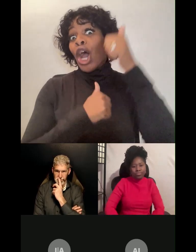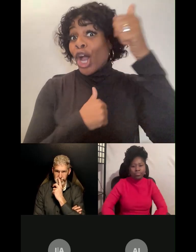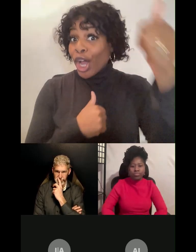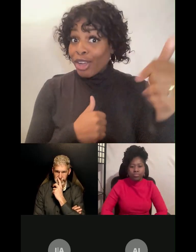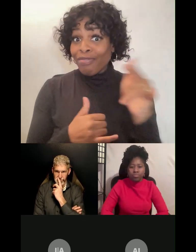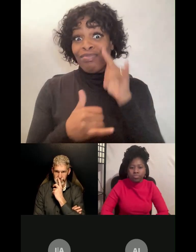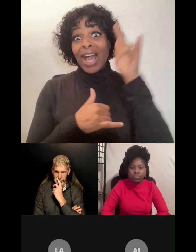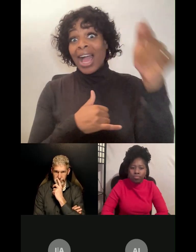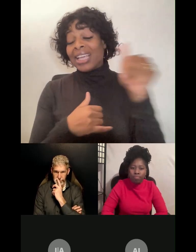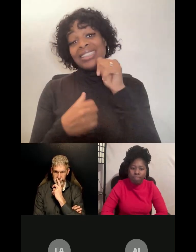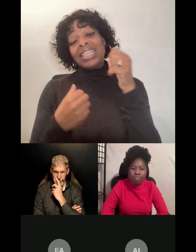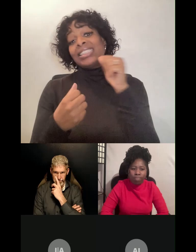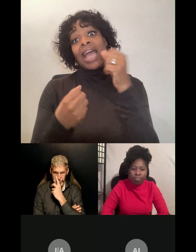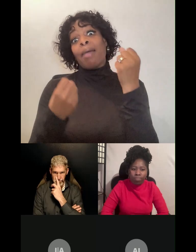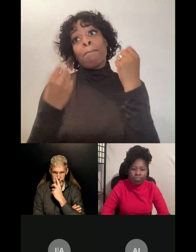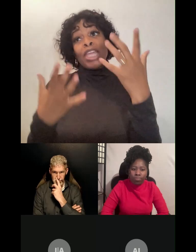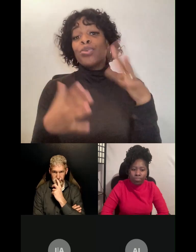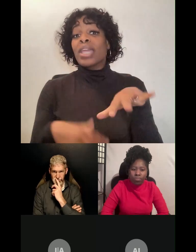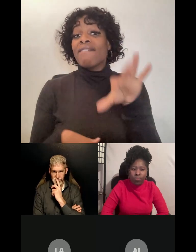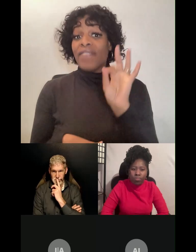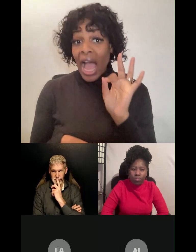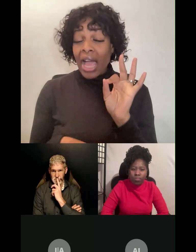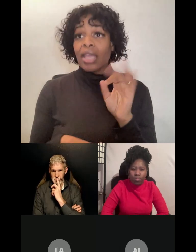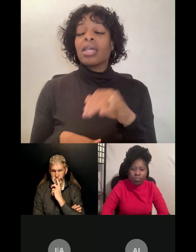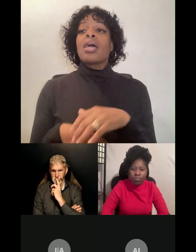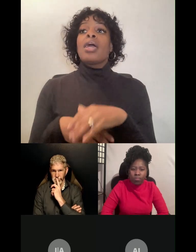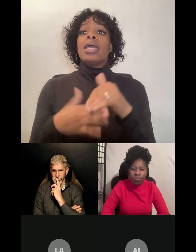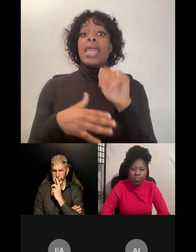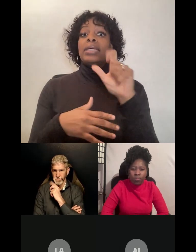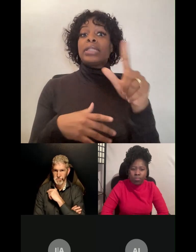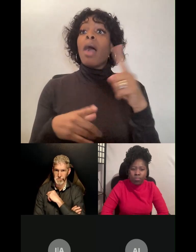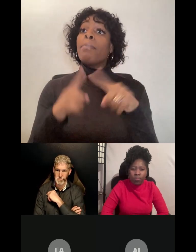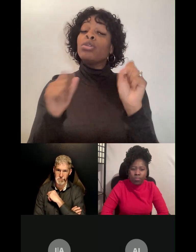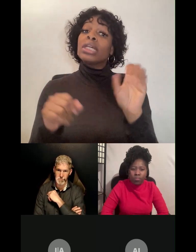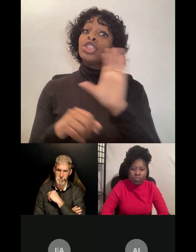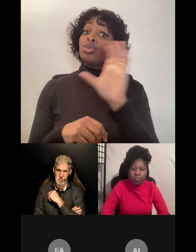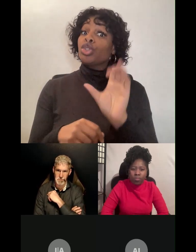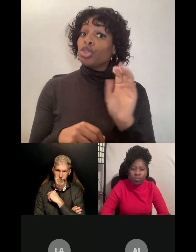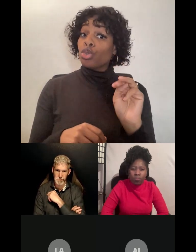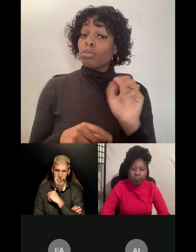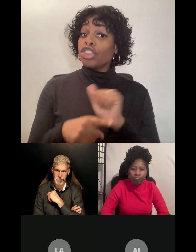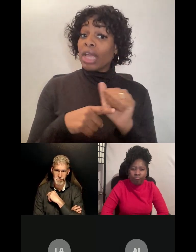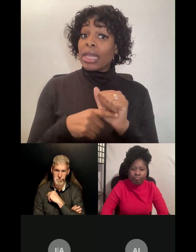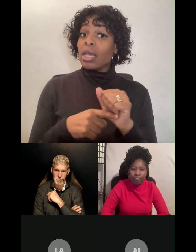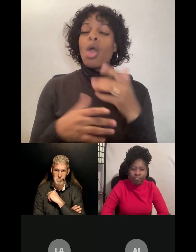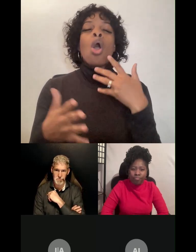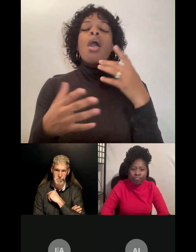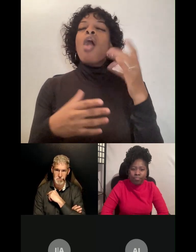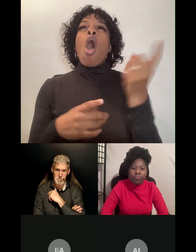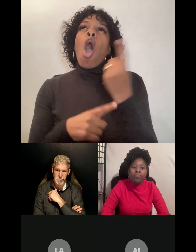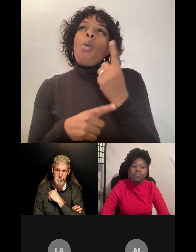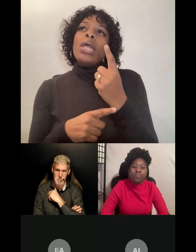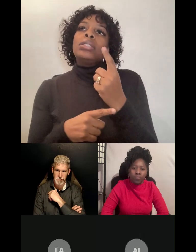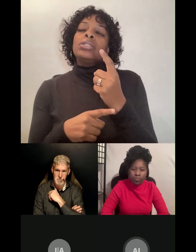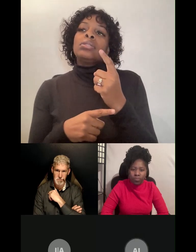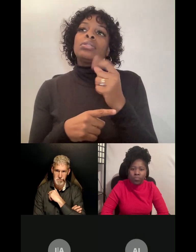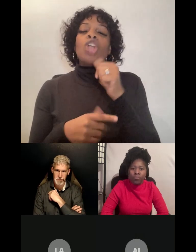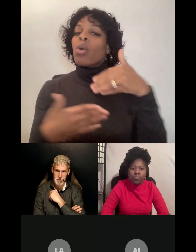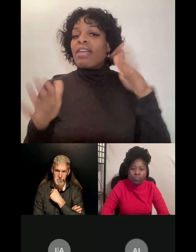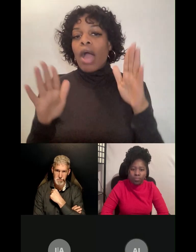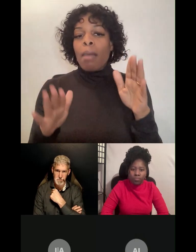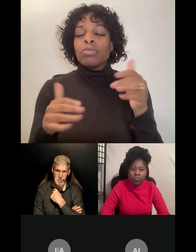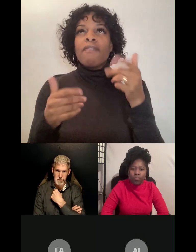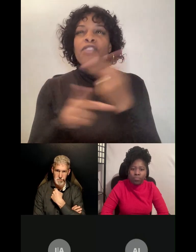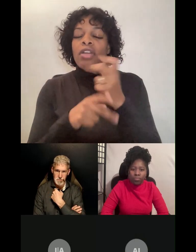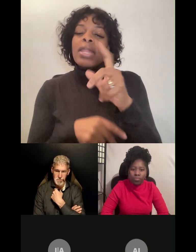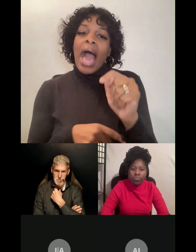go die. If not many you can find in ASL, but you can do Zoom training. Always